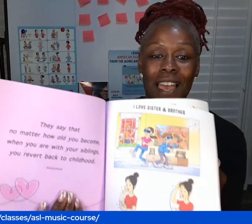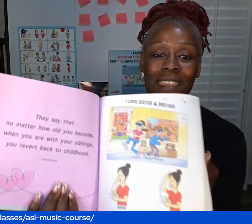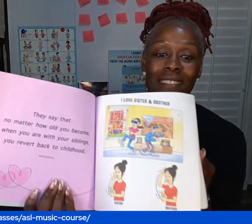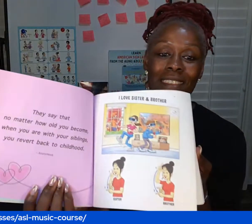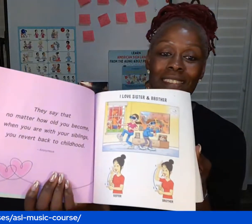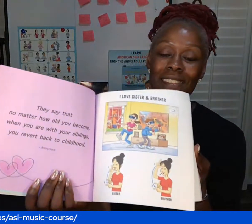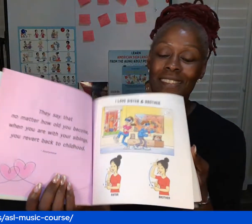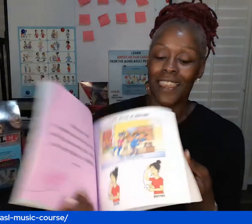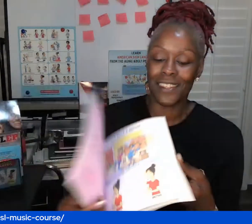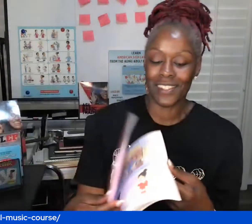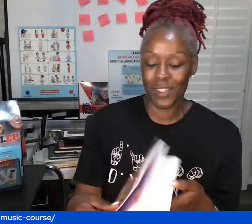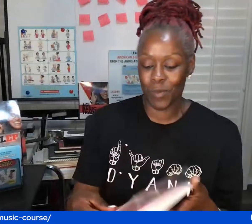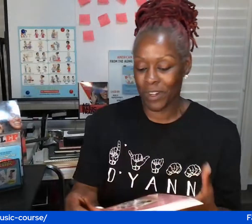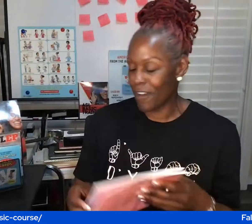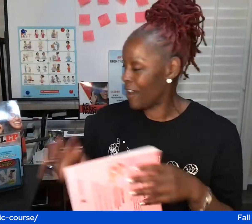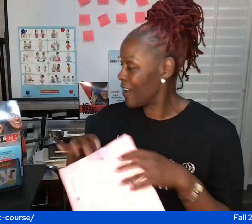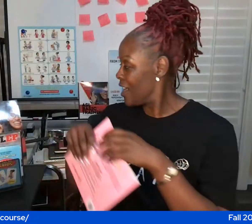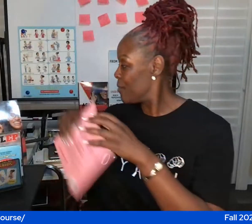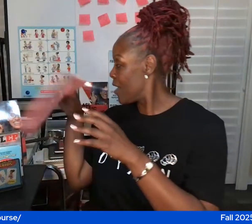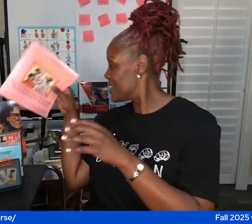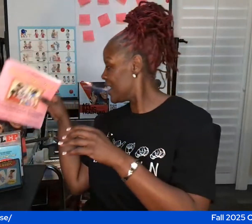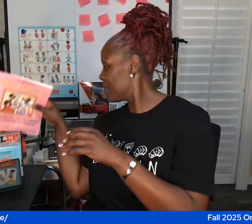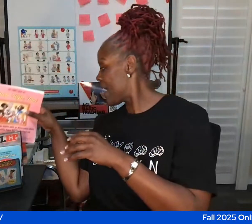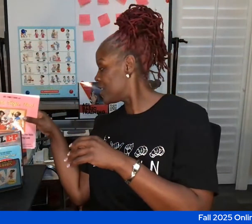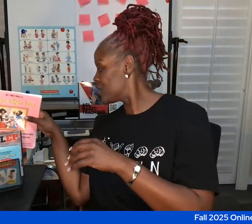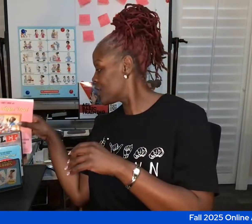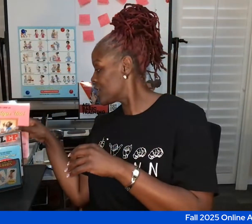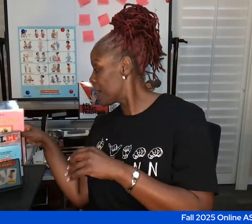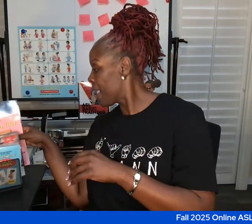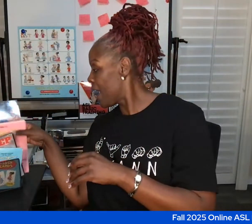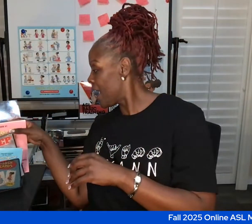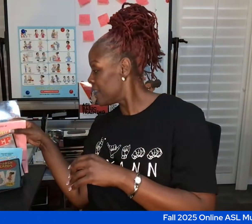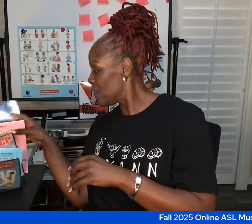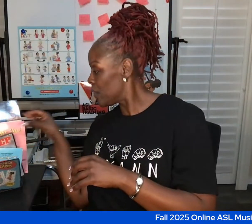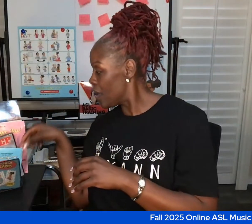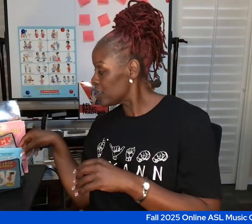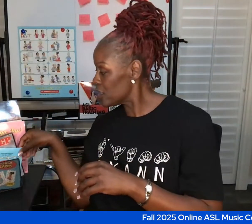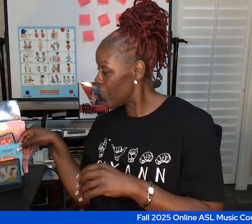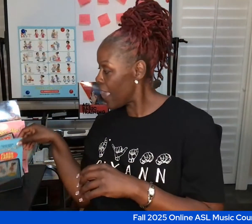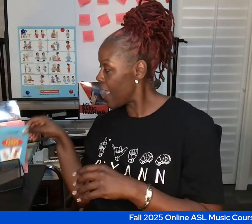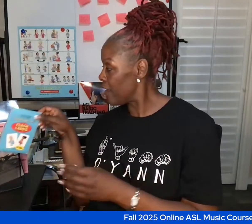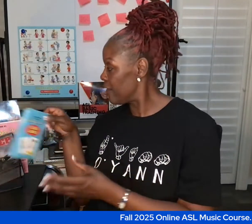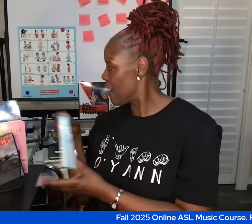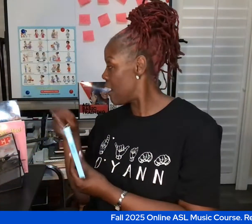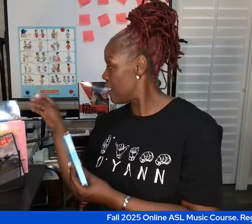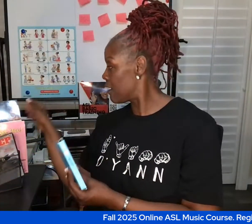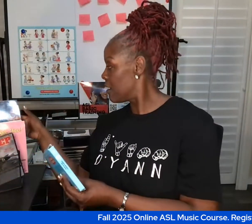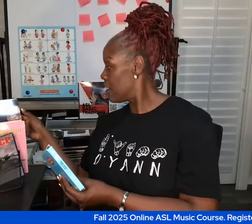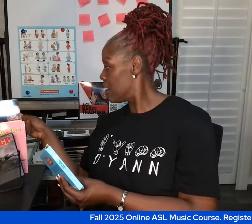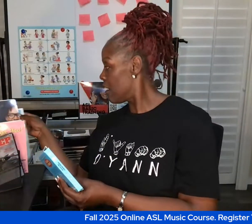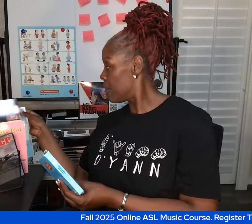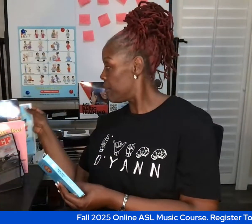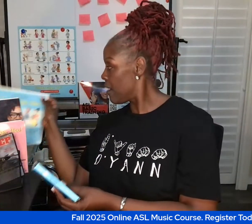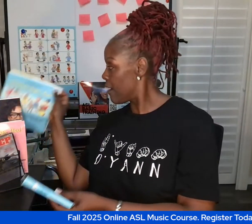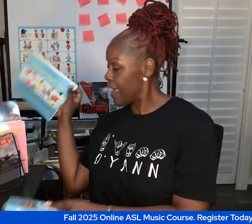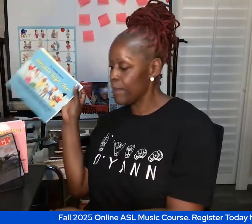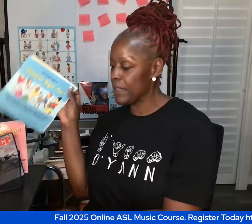design this, and she's one of our project managers. And then we also have our